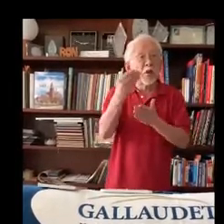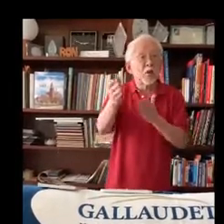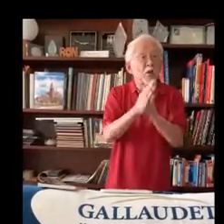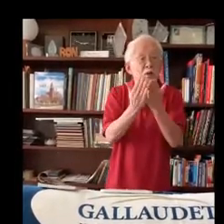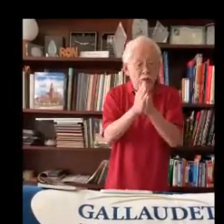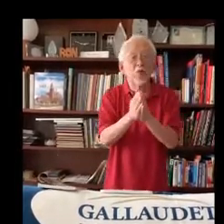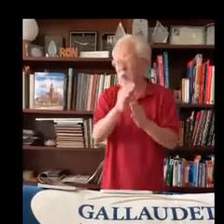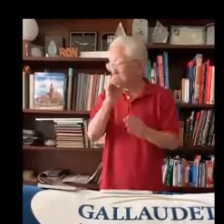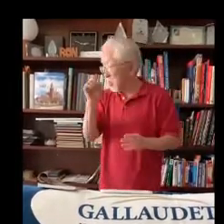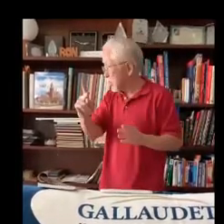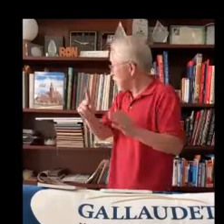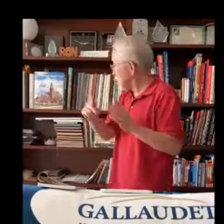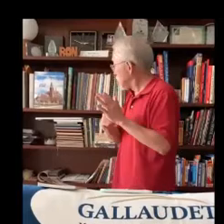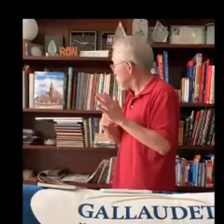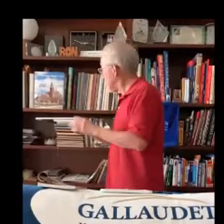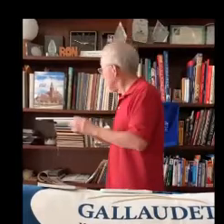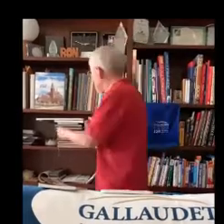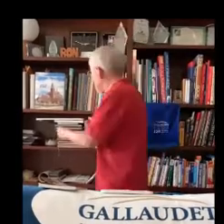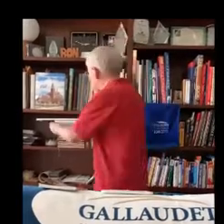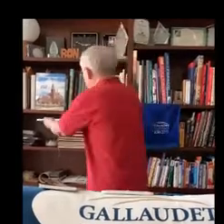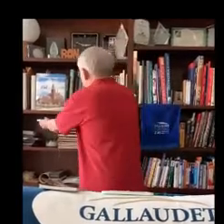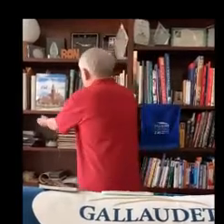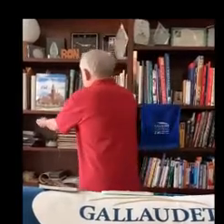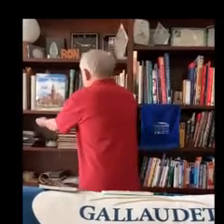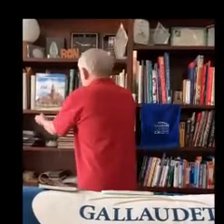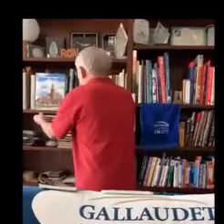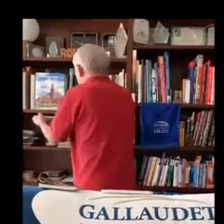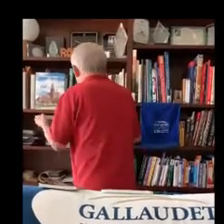Dan's in the book. If you'd like to buy the book, okay.